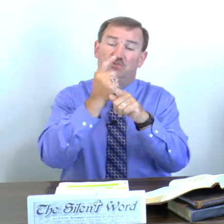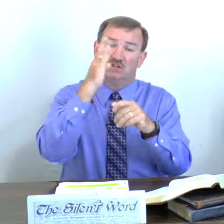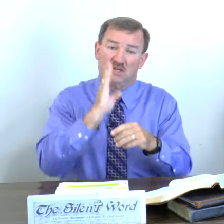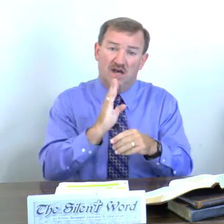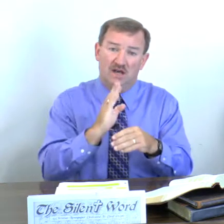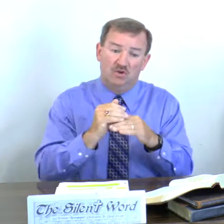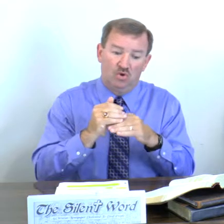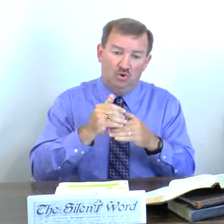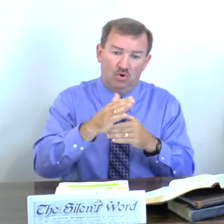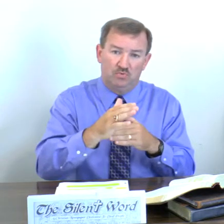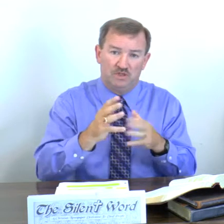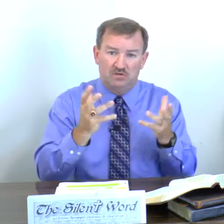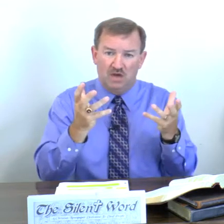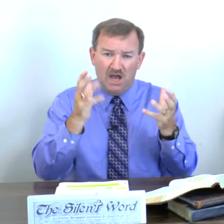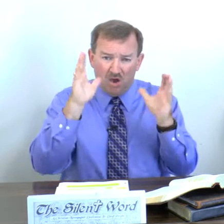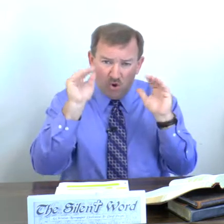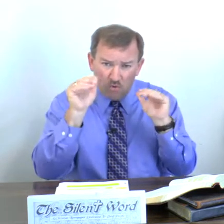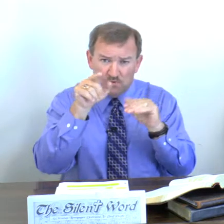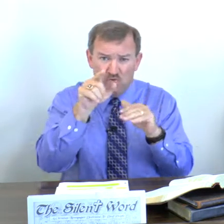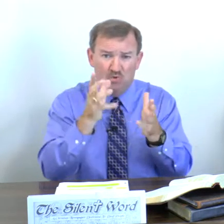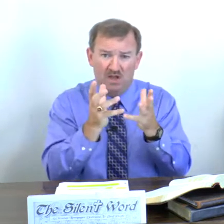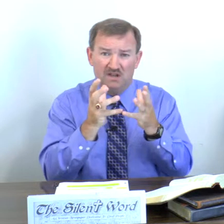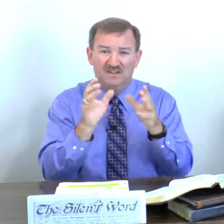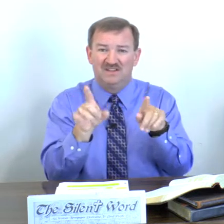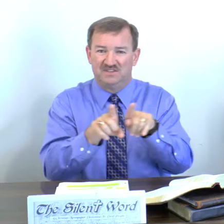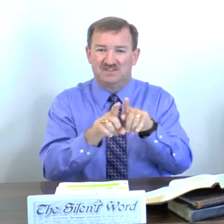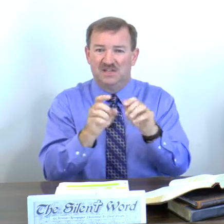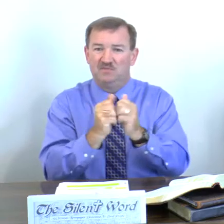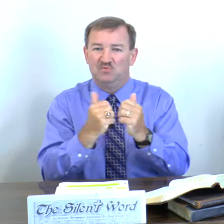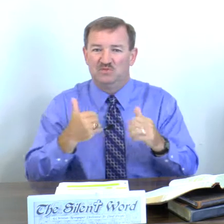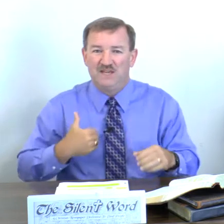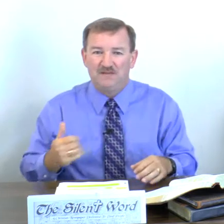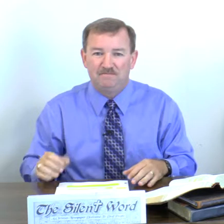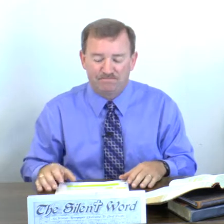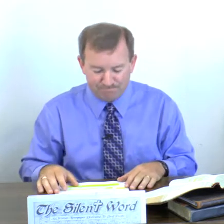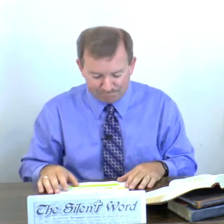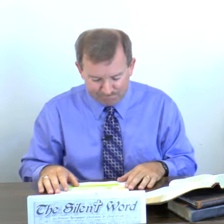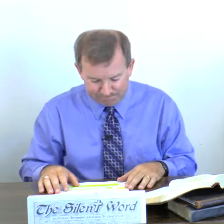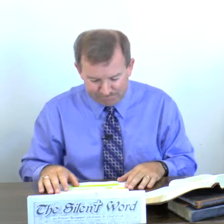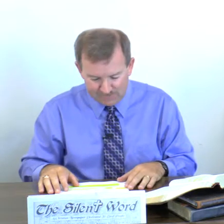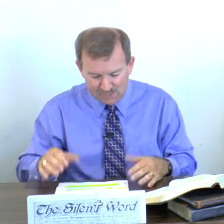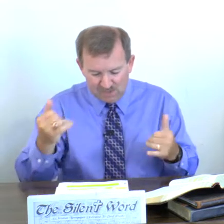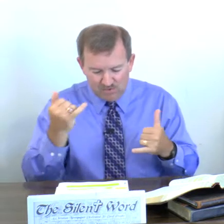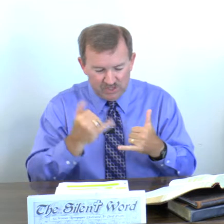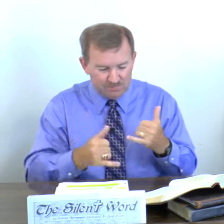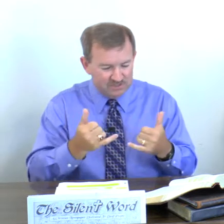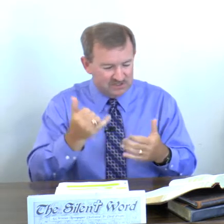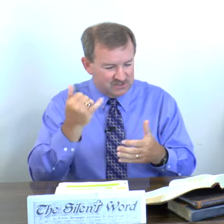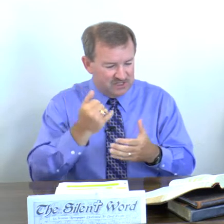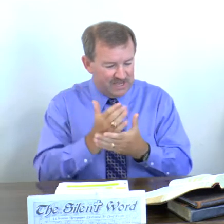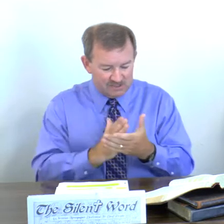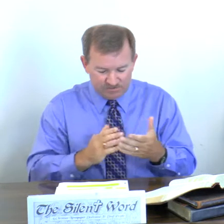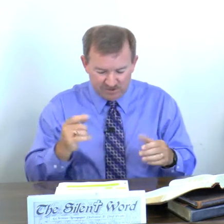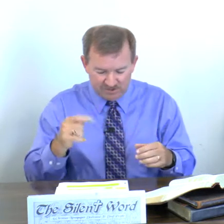to God all the way through. I hope you want the same with me. Well, that brings us to the last part